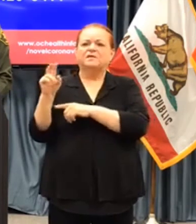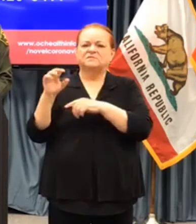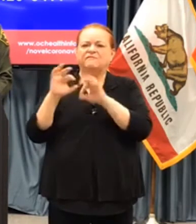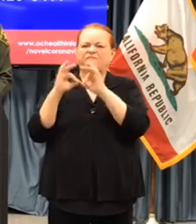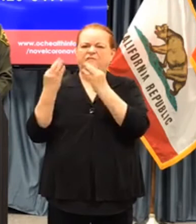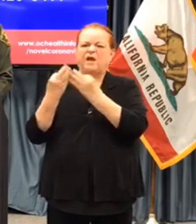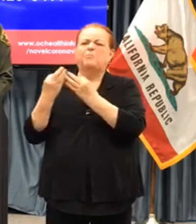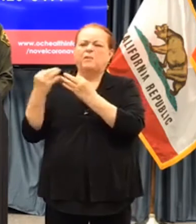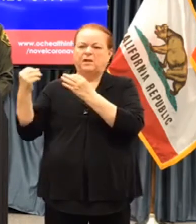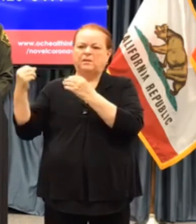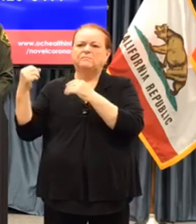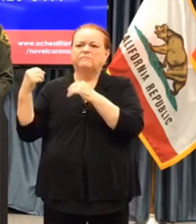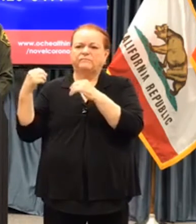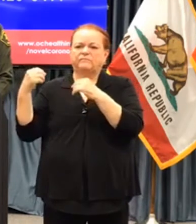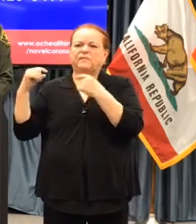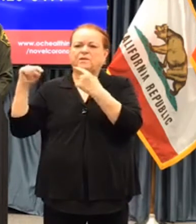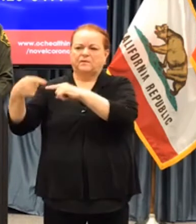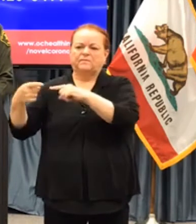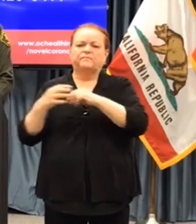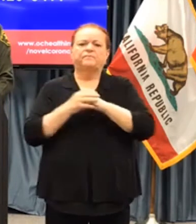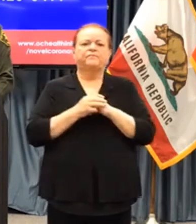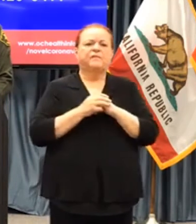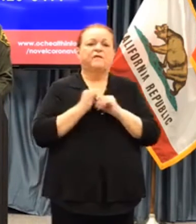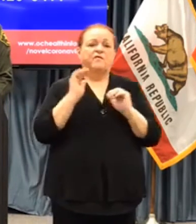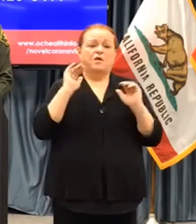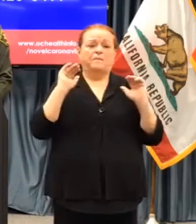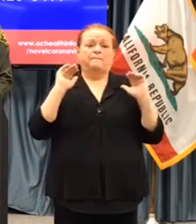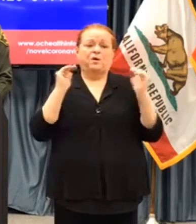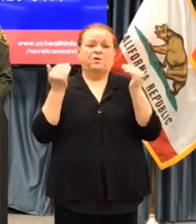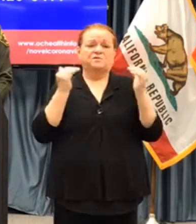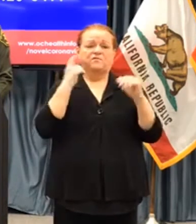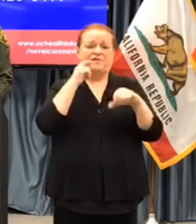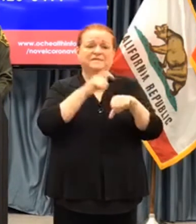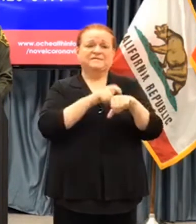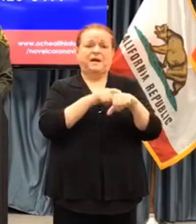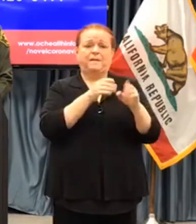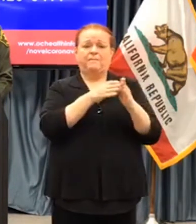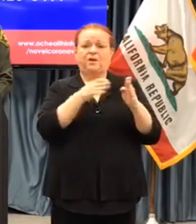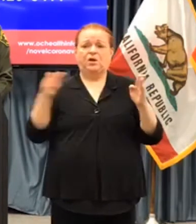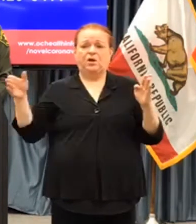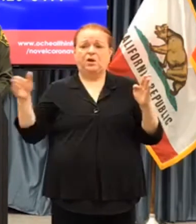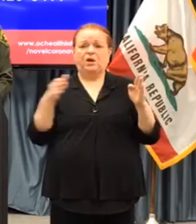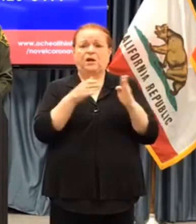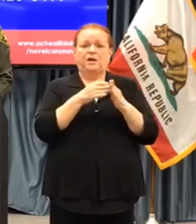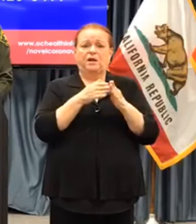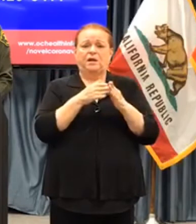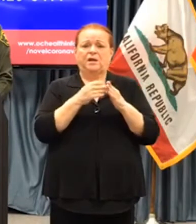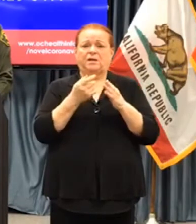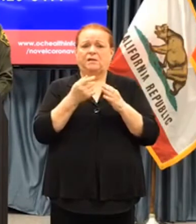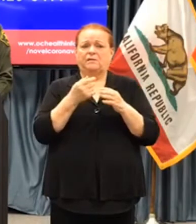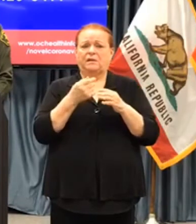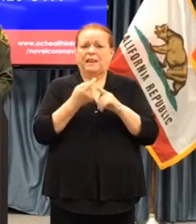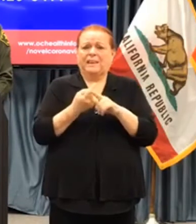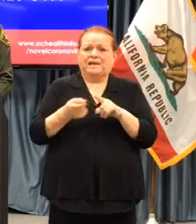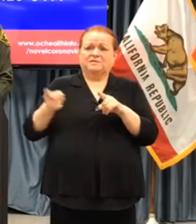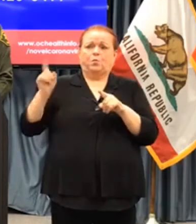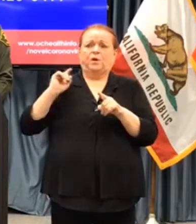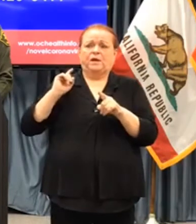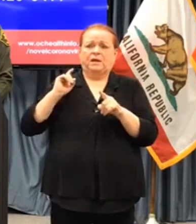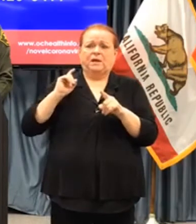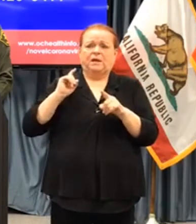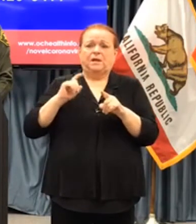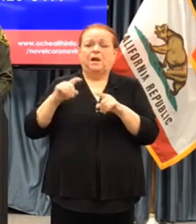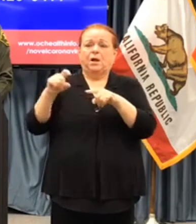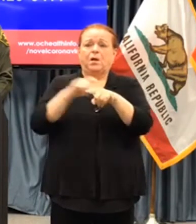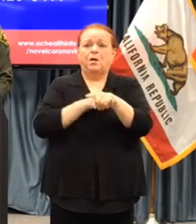from last year to this year, that's the comparison for the time period. I believe the time period goes through about last week. Calls